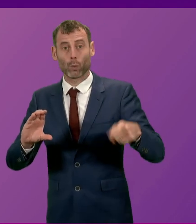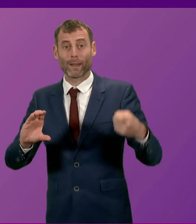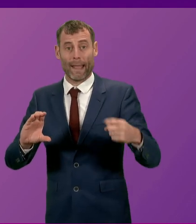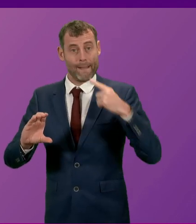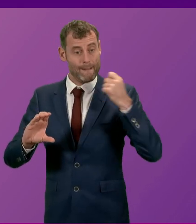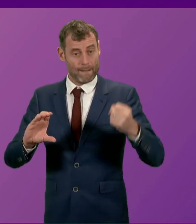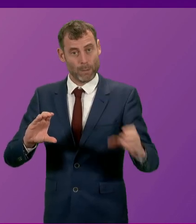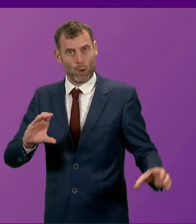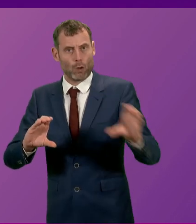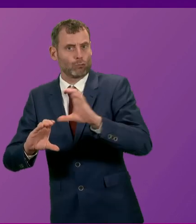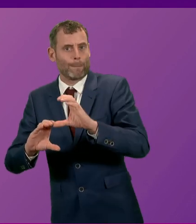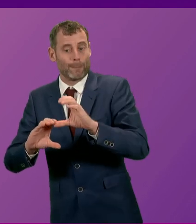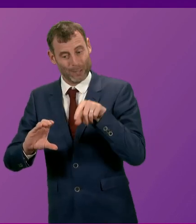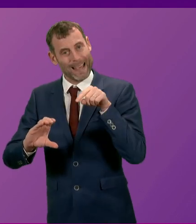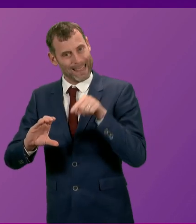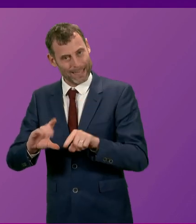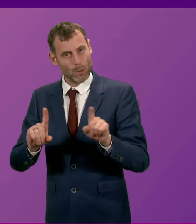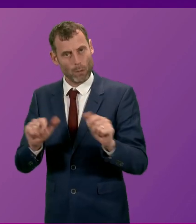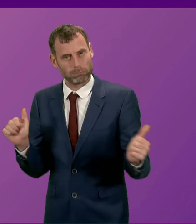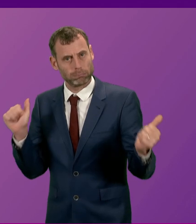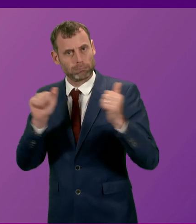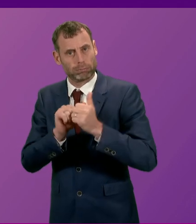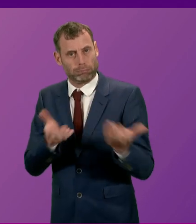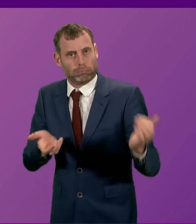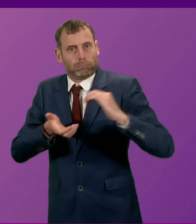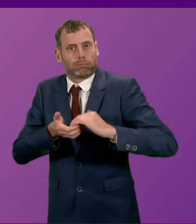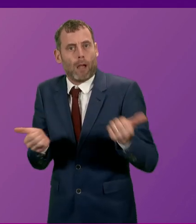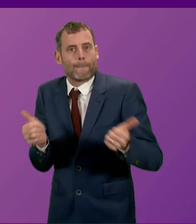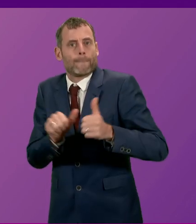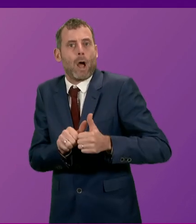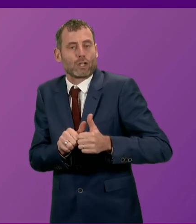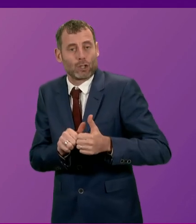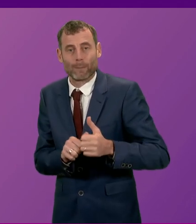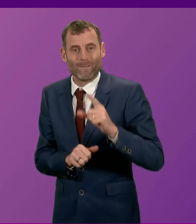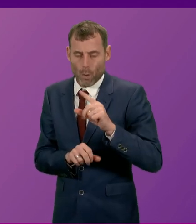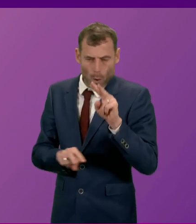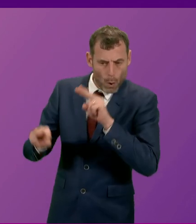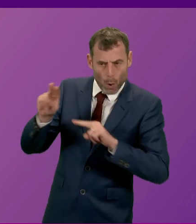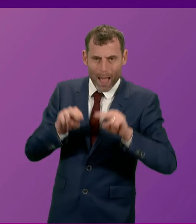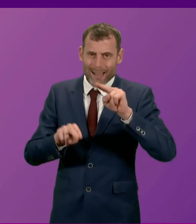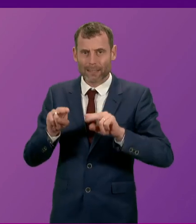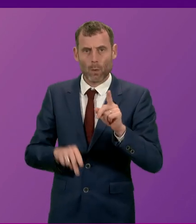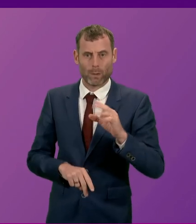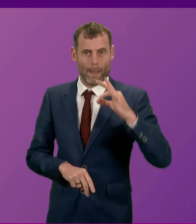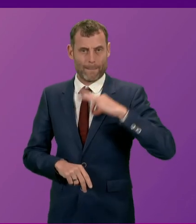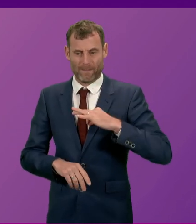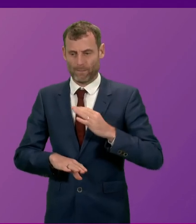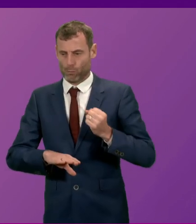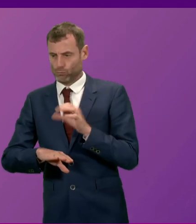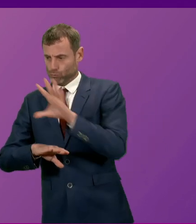as the Growth Deal is a partnership programme and the project will deliver a cross-border assessment. I would encourage United Kingdom